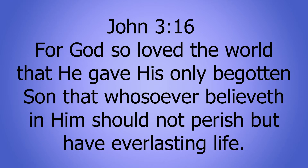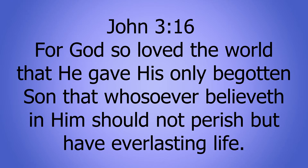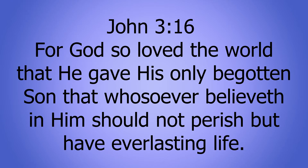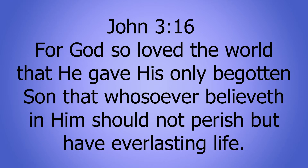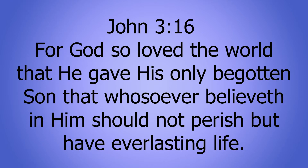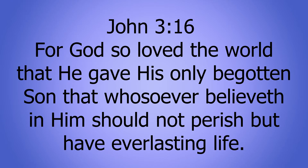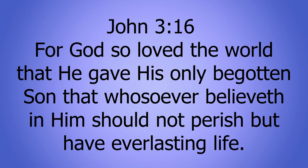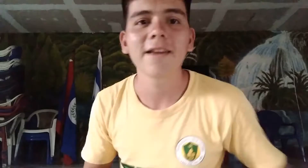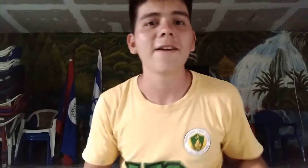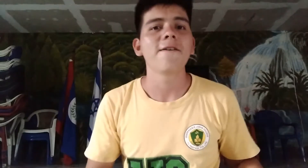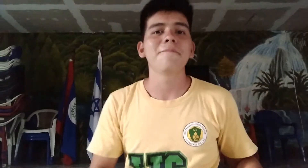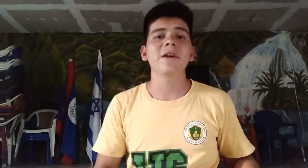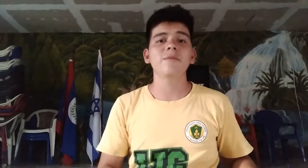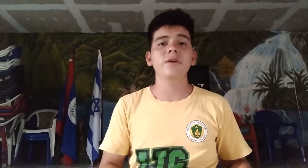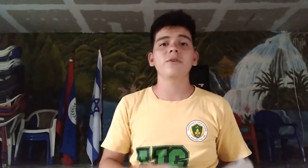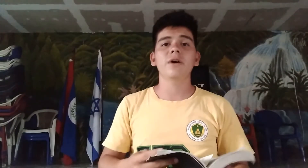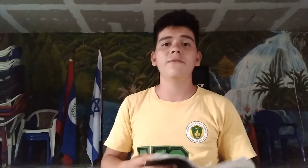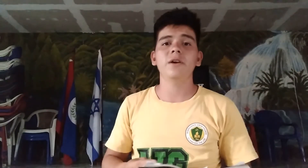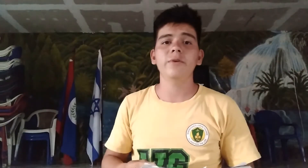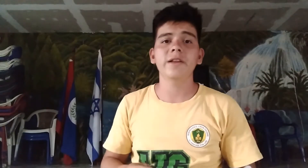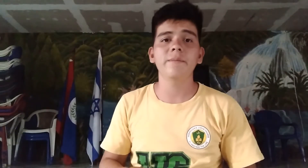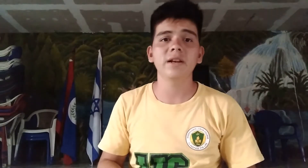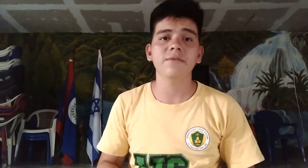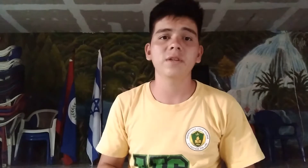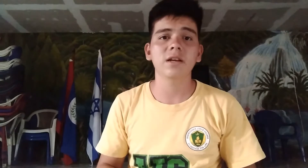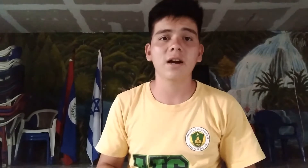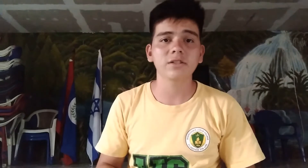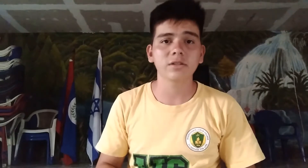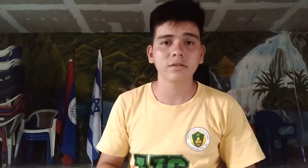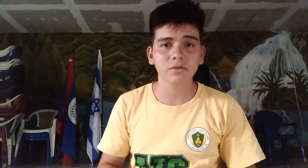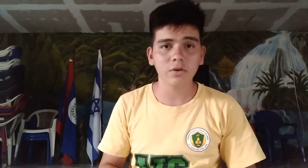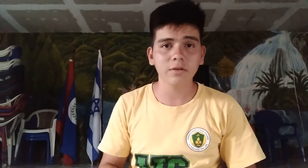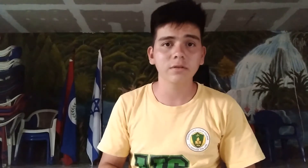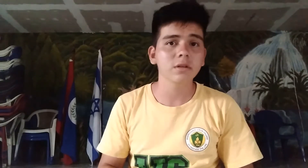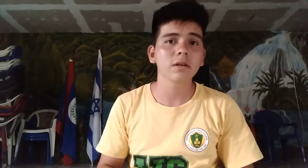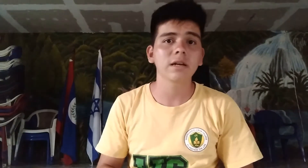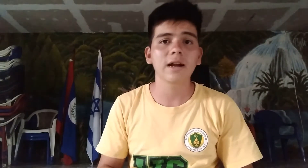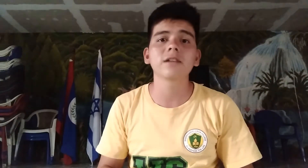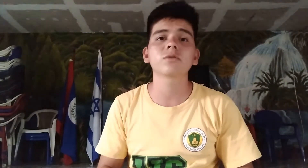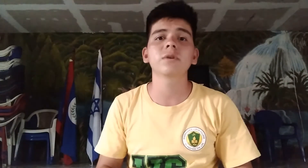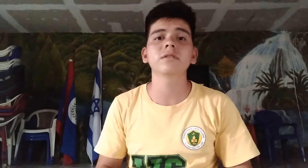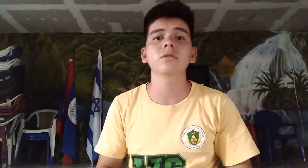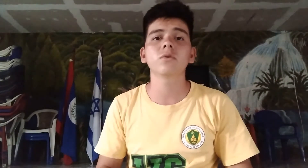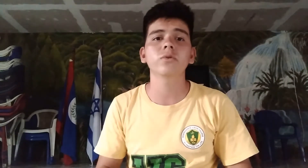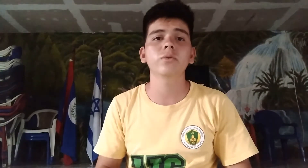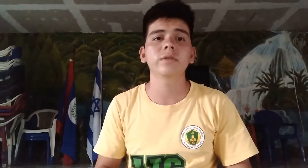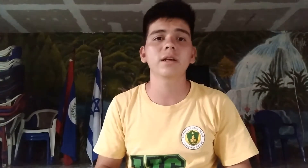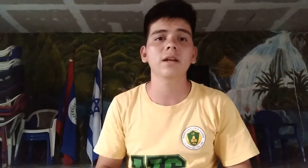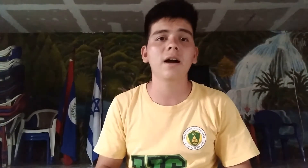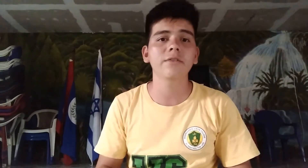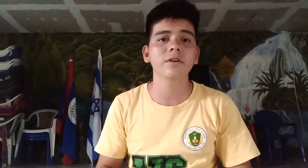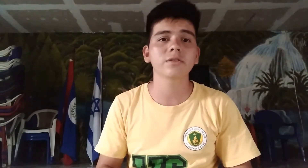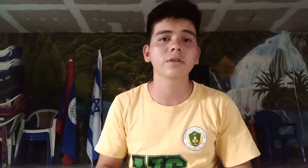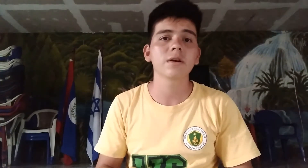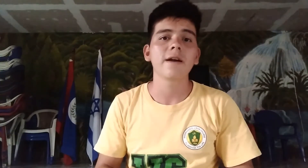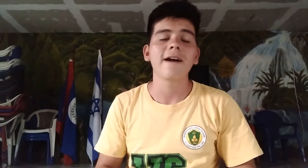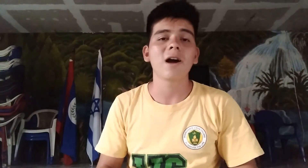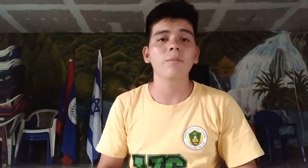life." Maybe you have already believed in God's Son. God wants you to tell others